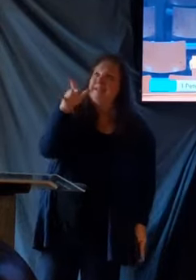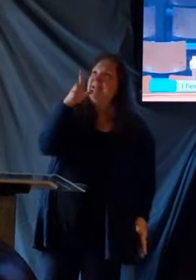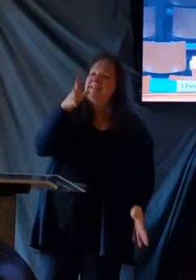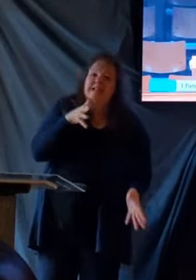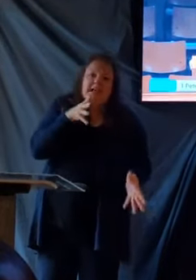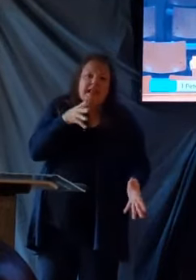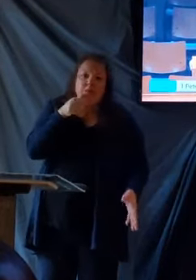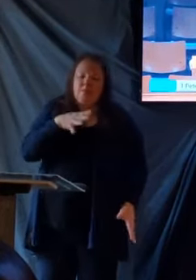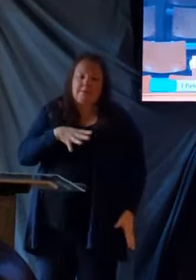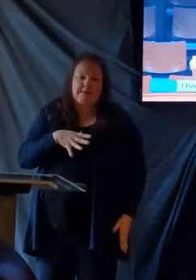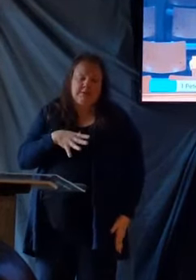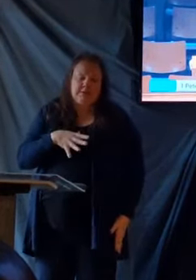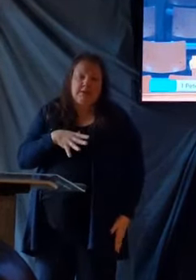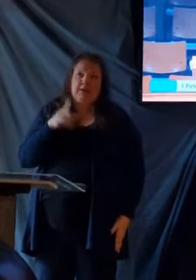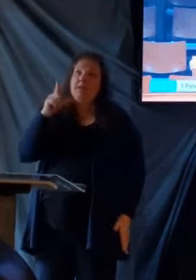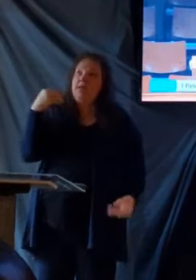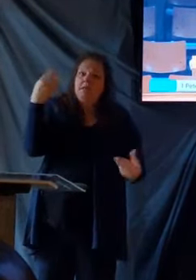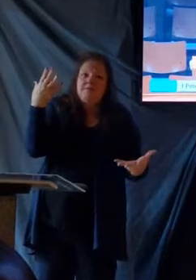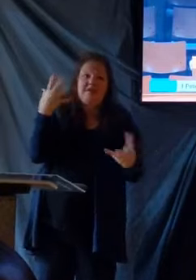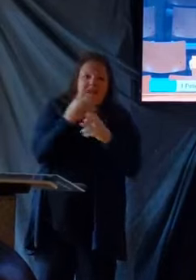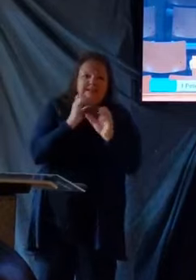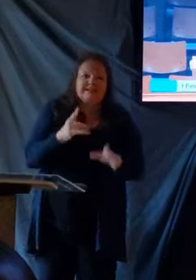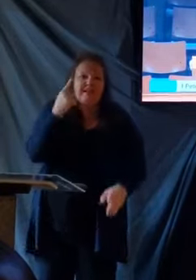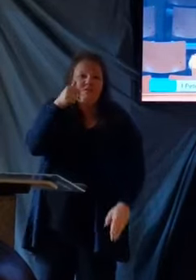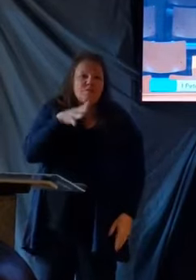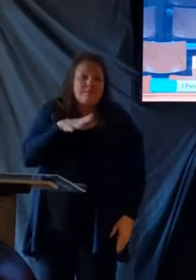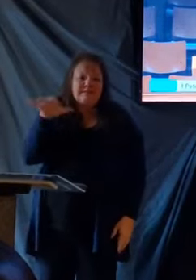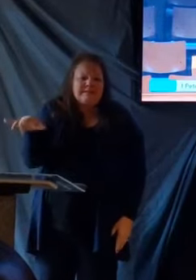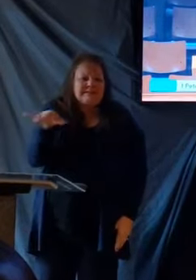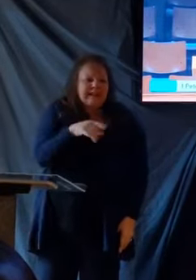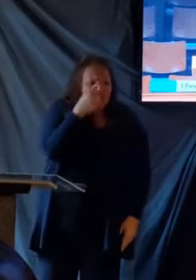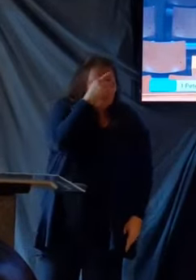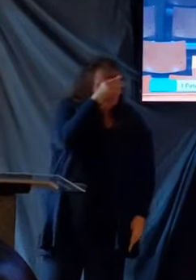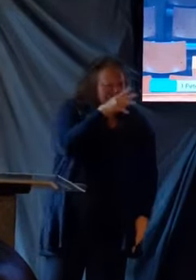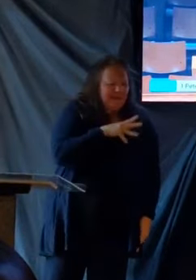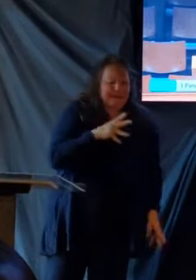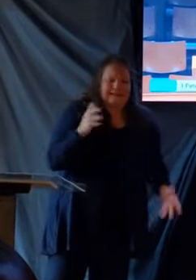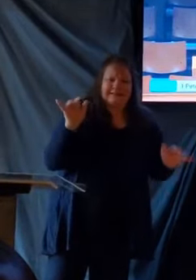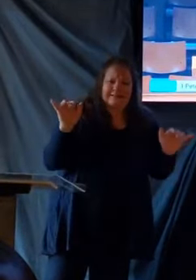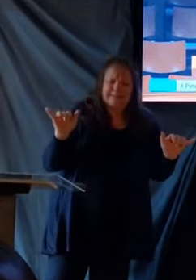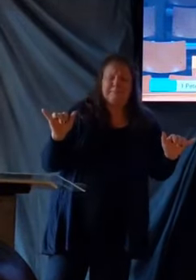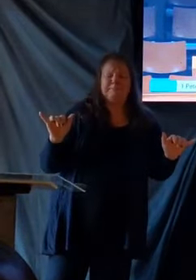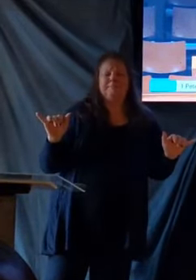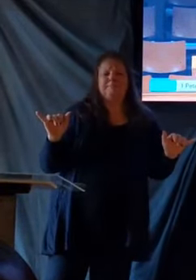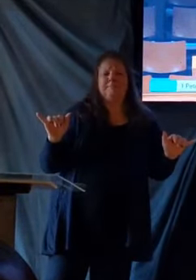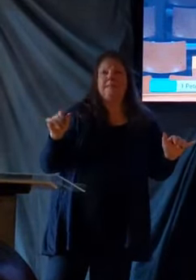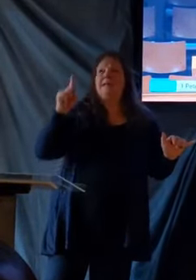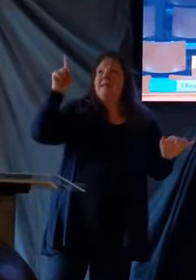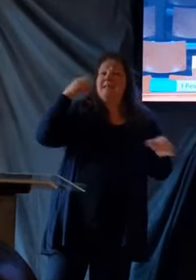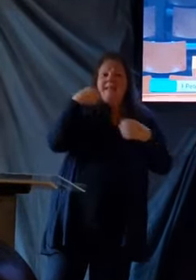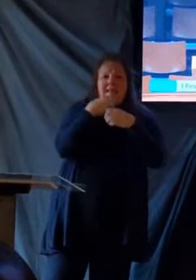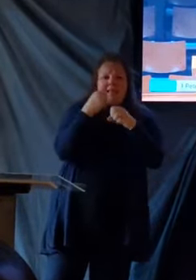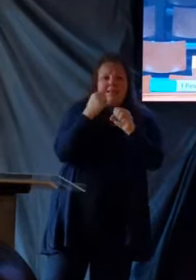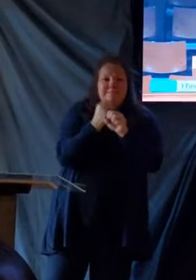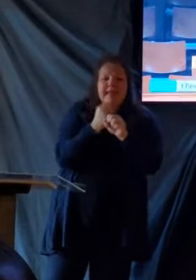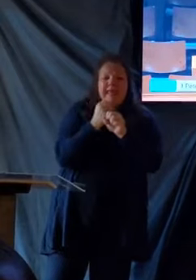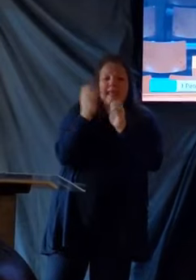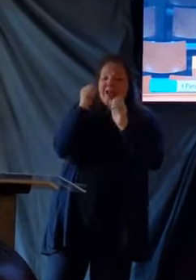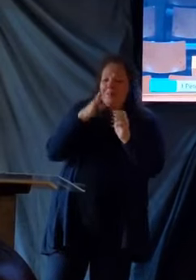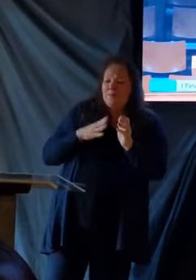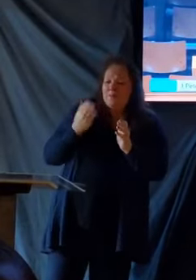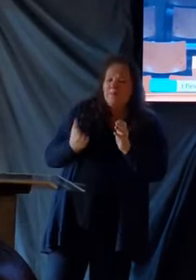women. He provided a savior for women, just like he provided him for men. He created them to